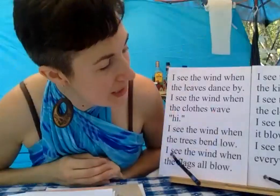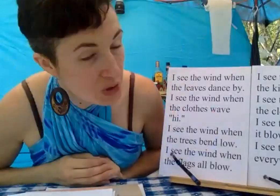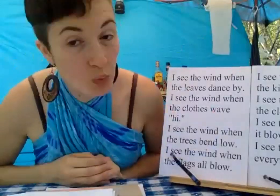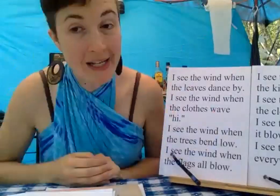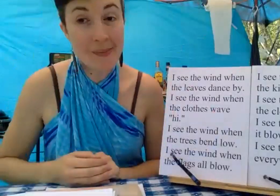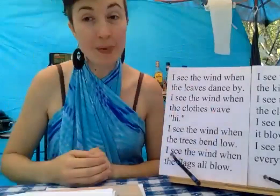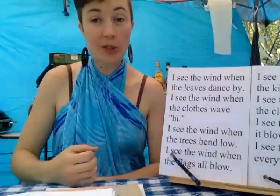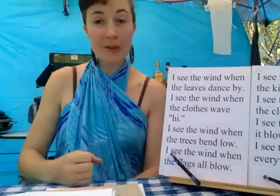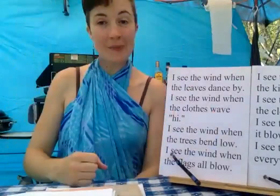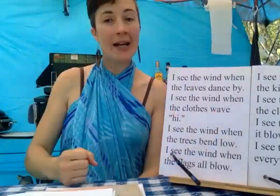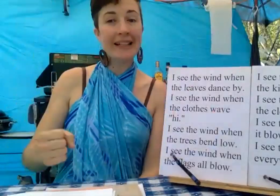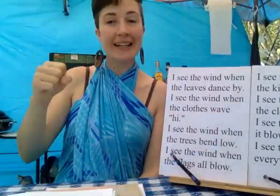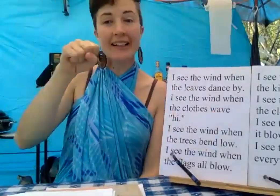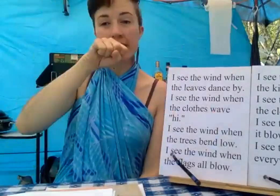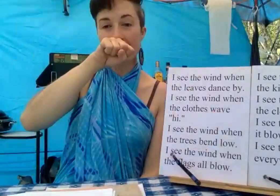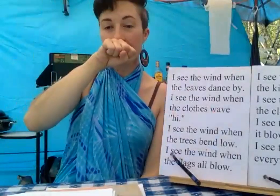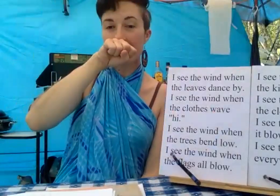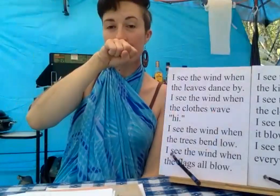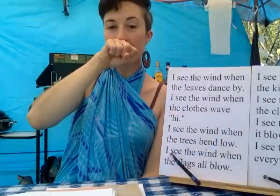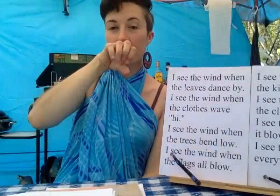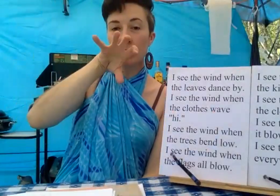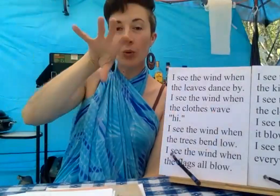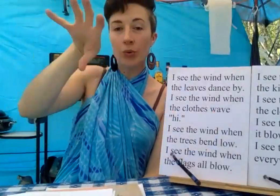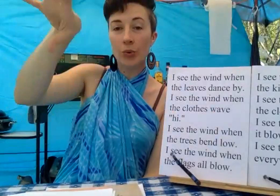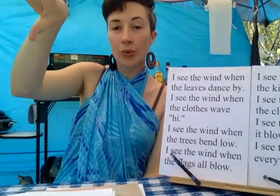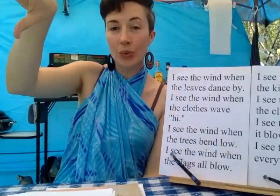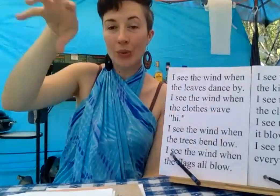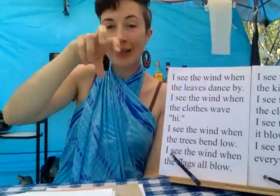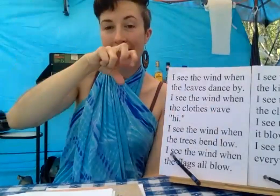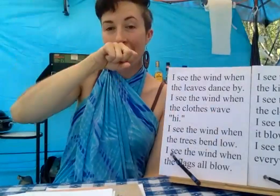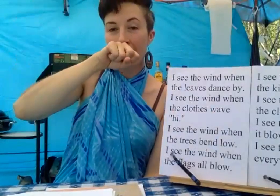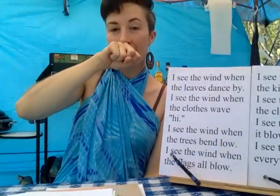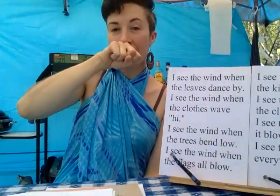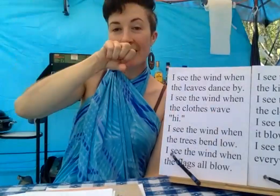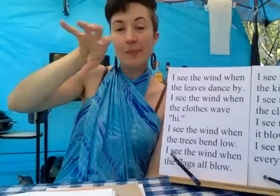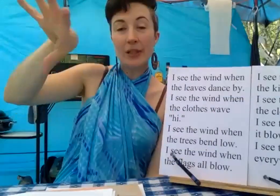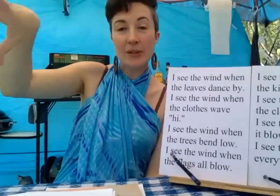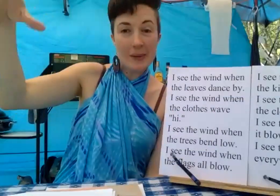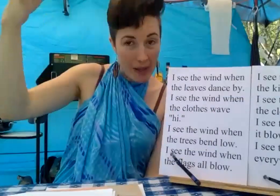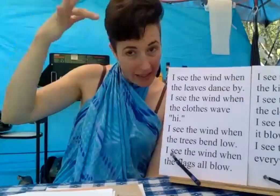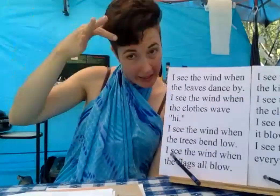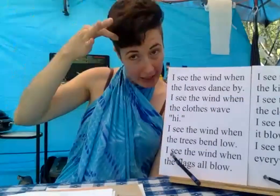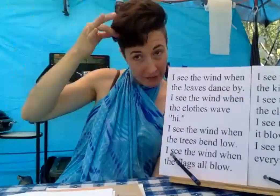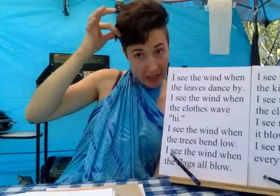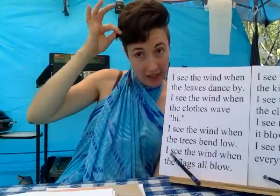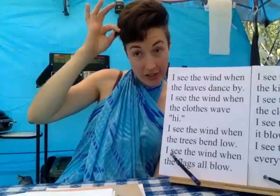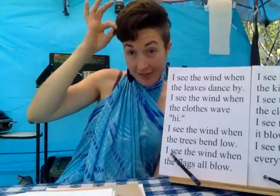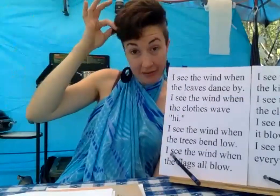wind when it blows my hair. Here's blow. When it blows my hair. For hair, you just